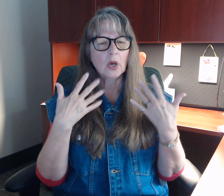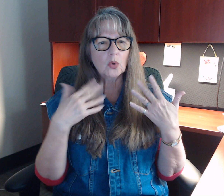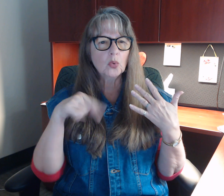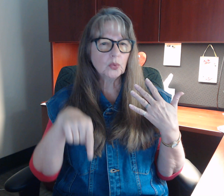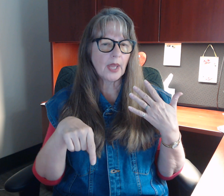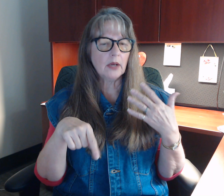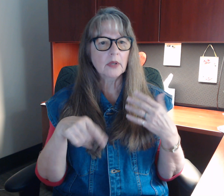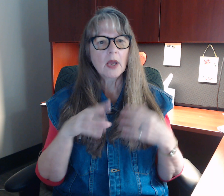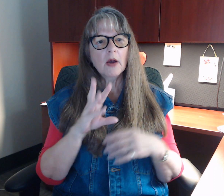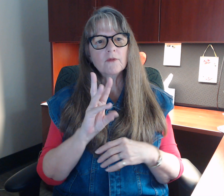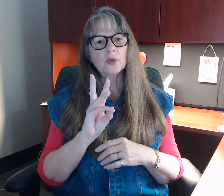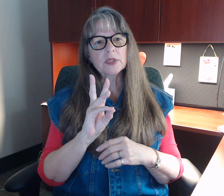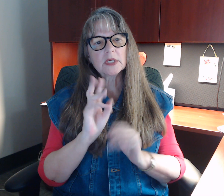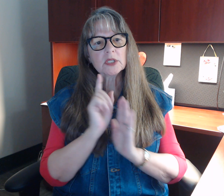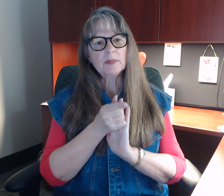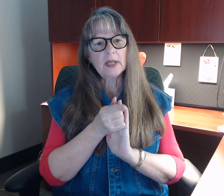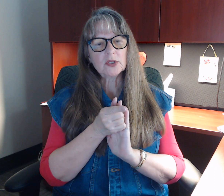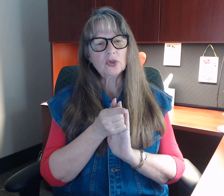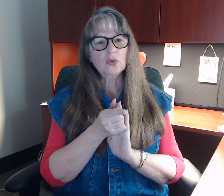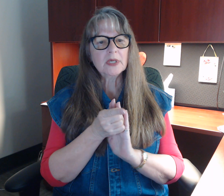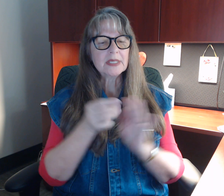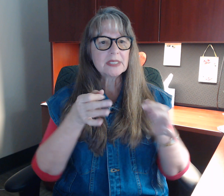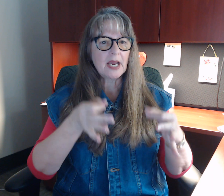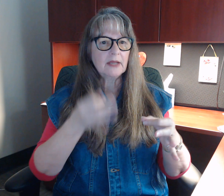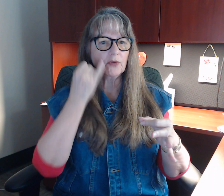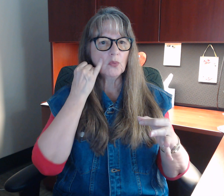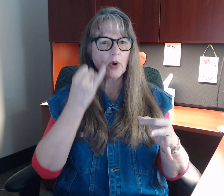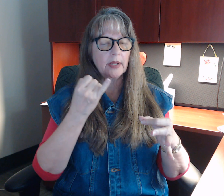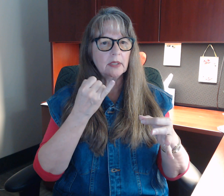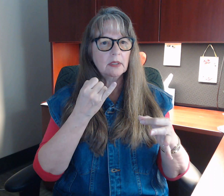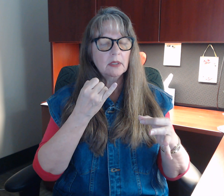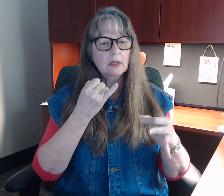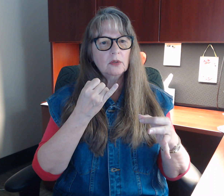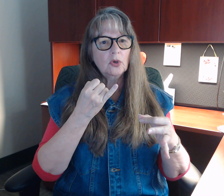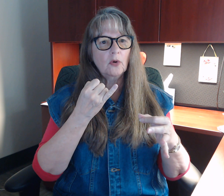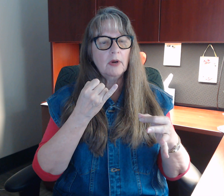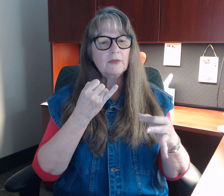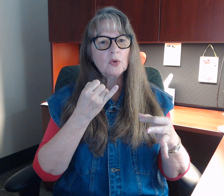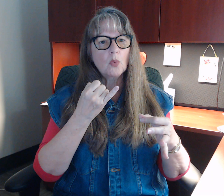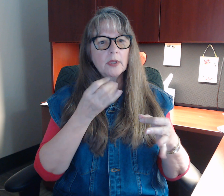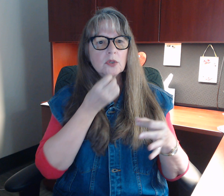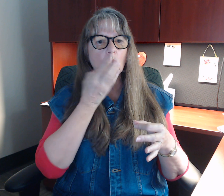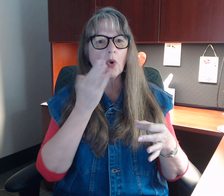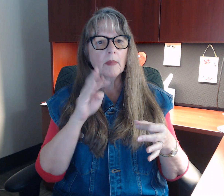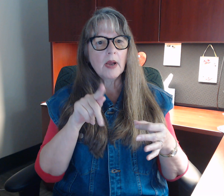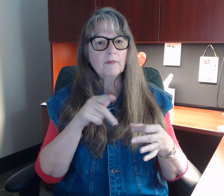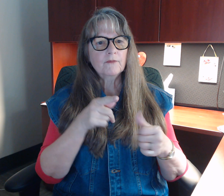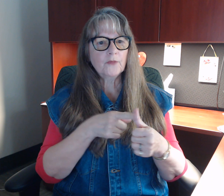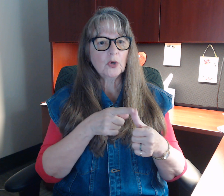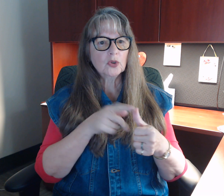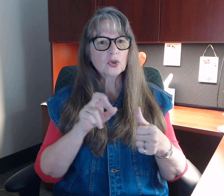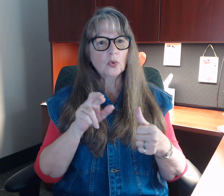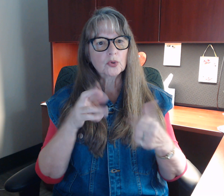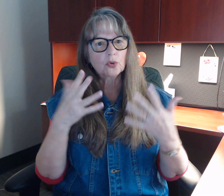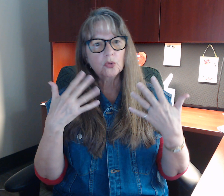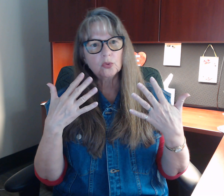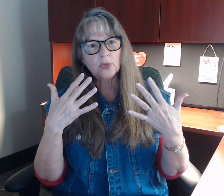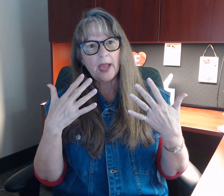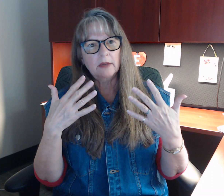cool down for 6 minutes. And you can decide if you want it, if you want it to warm up first or to cool down,